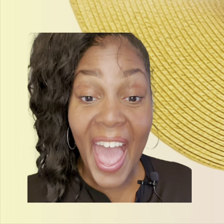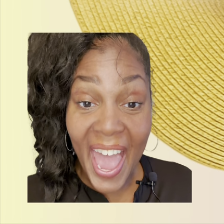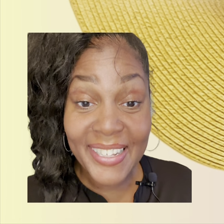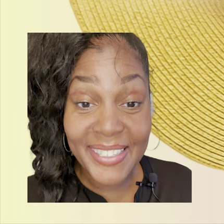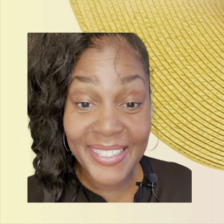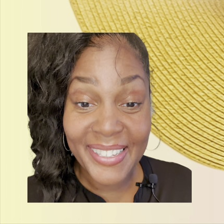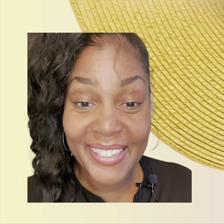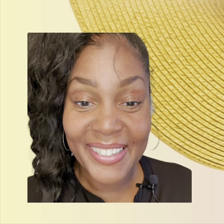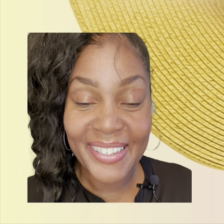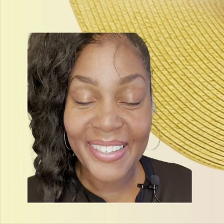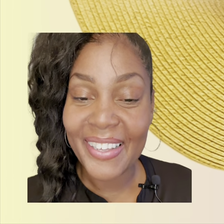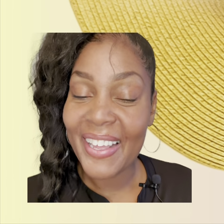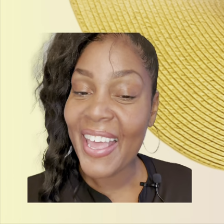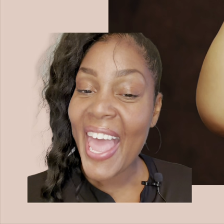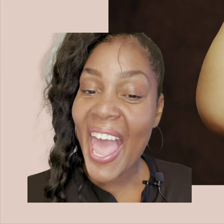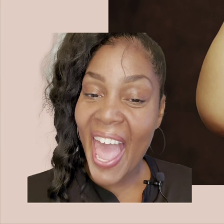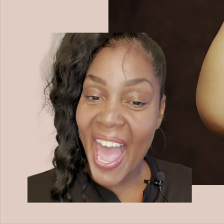Hat.